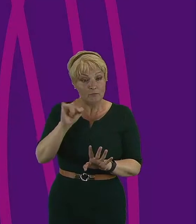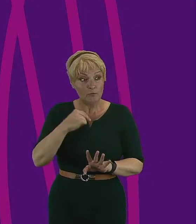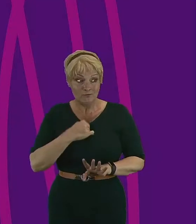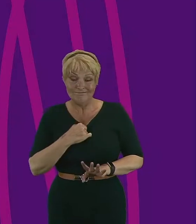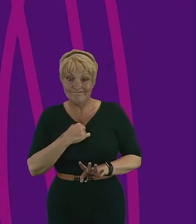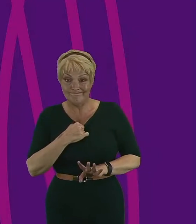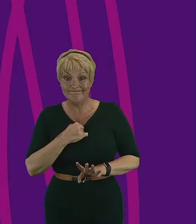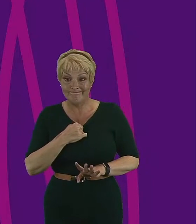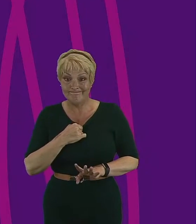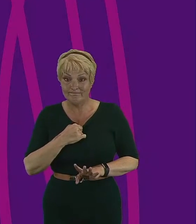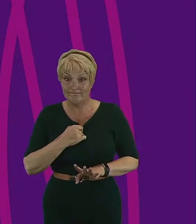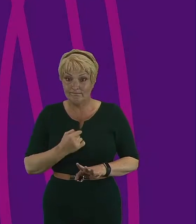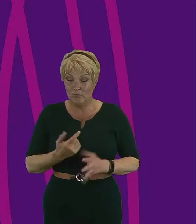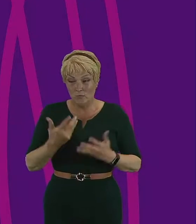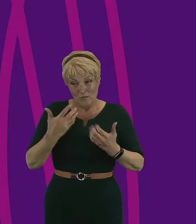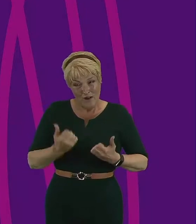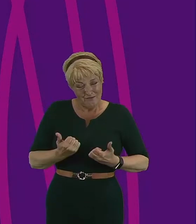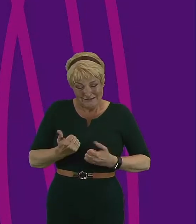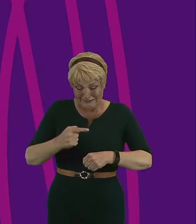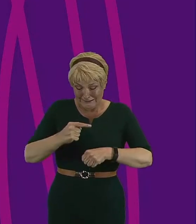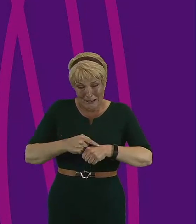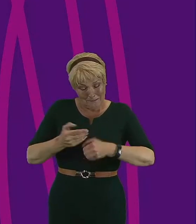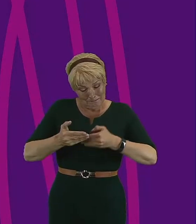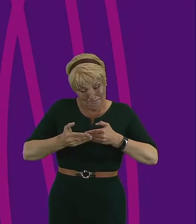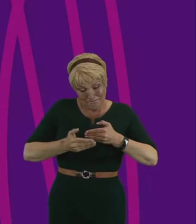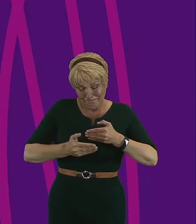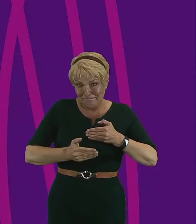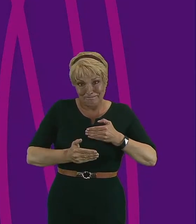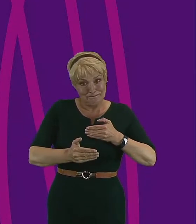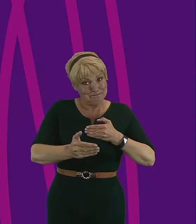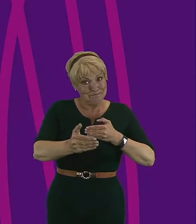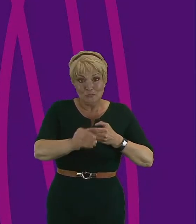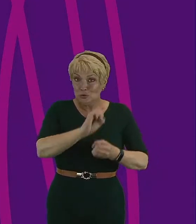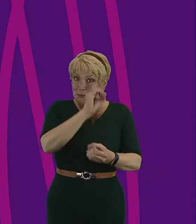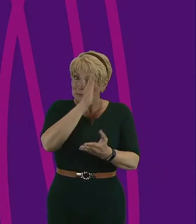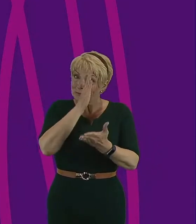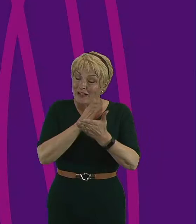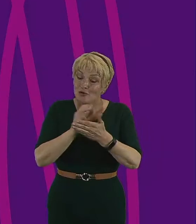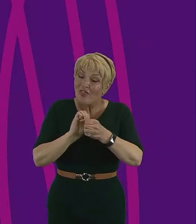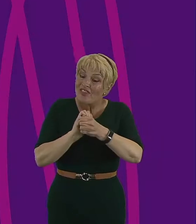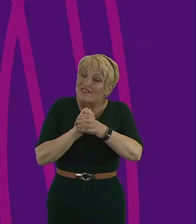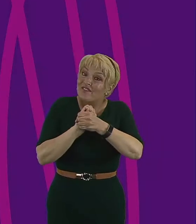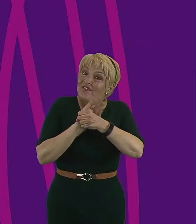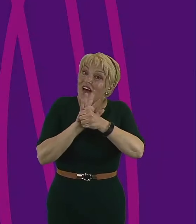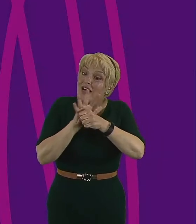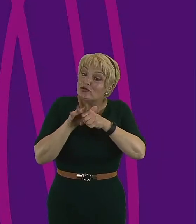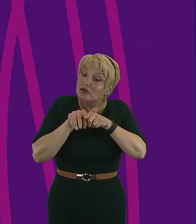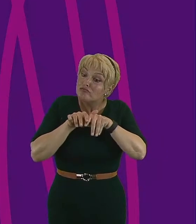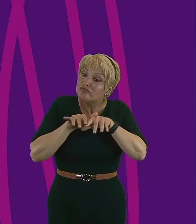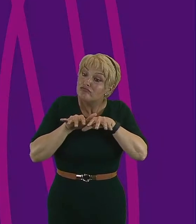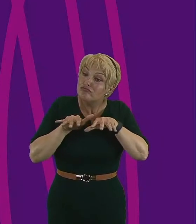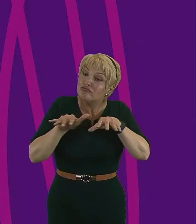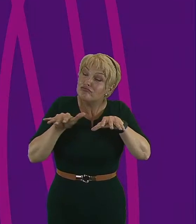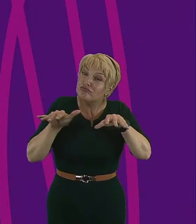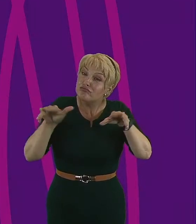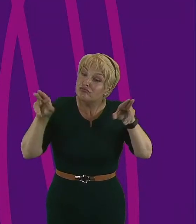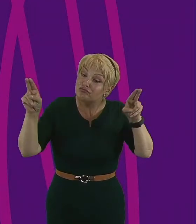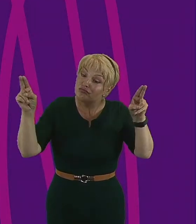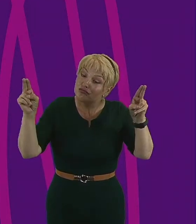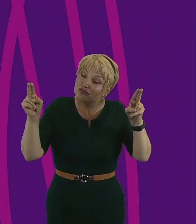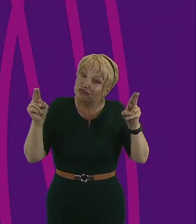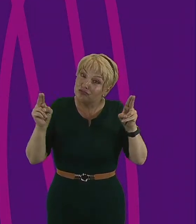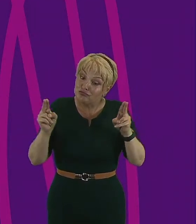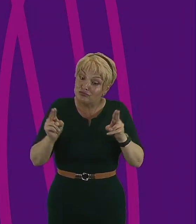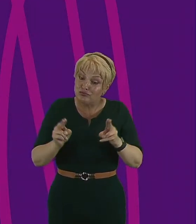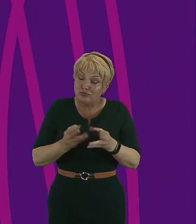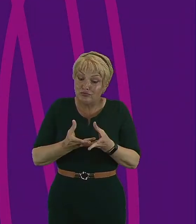considerable distance to go to ensure that this virus is defeated in Scotland. And we must, in the interests of all our fellow